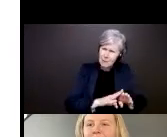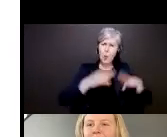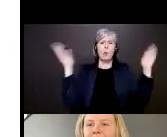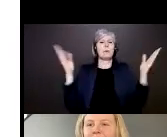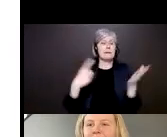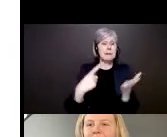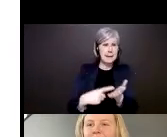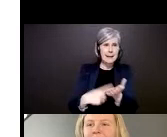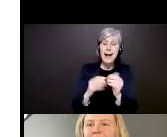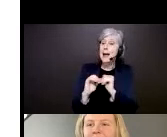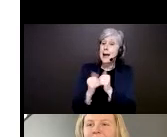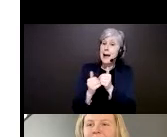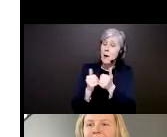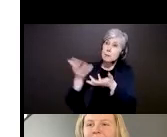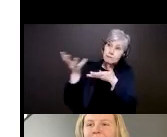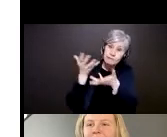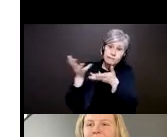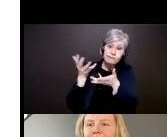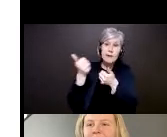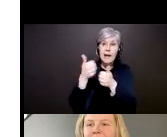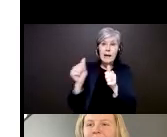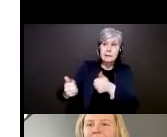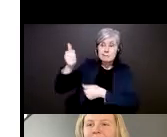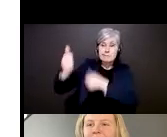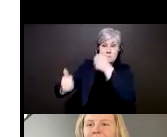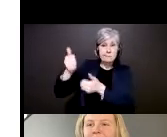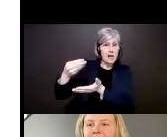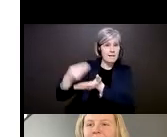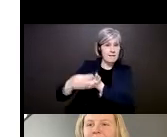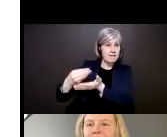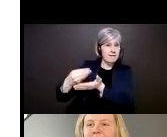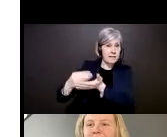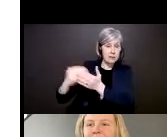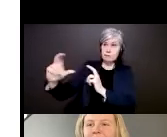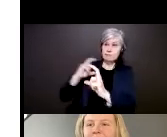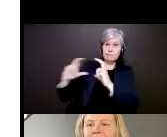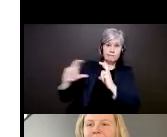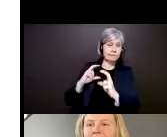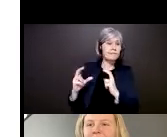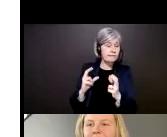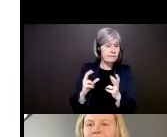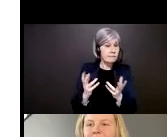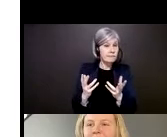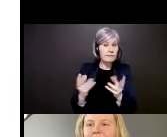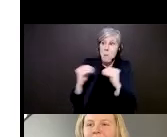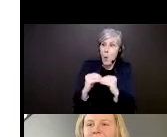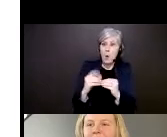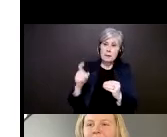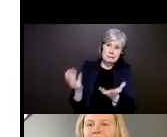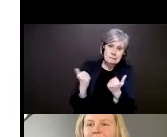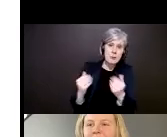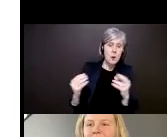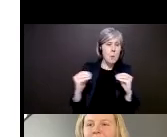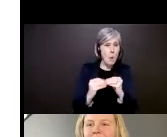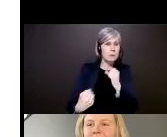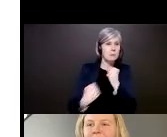with funders about how to do more when there's already things happening, and thinking about it as a